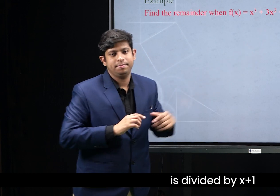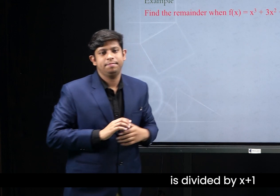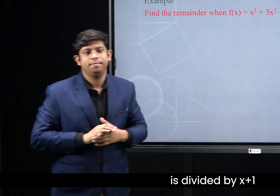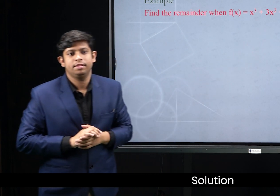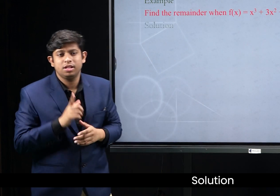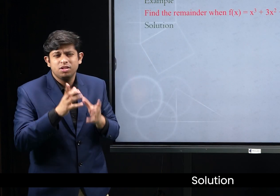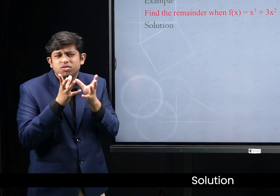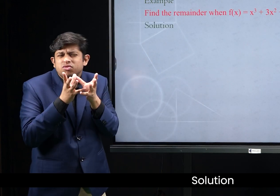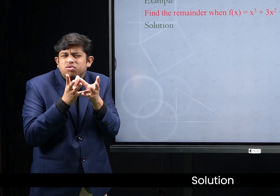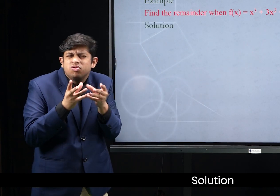Solution,